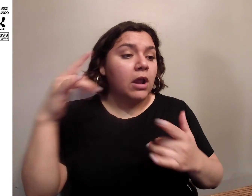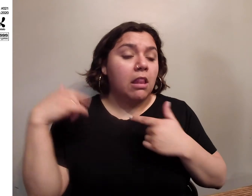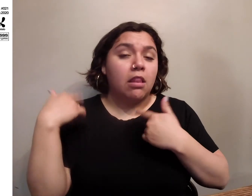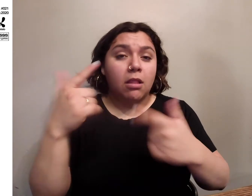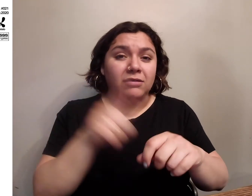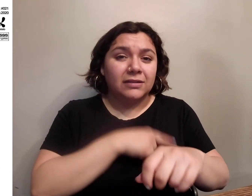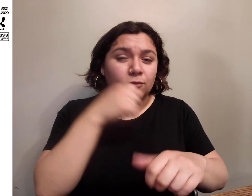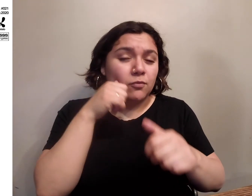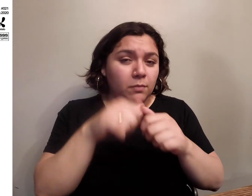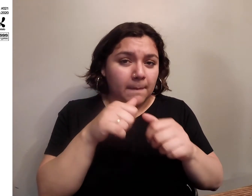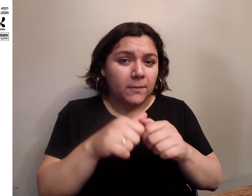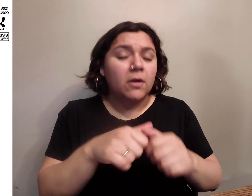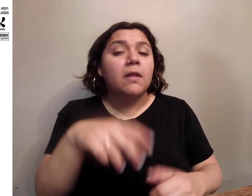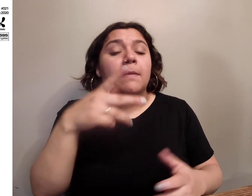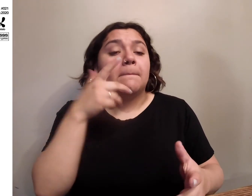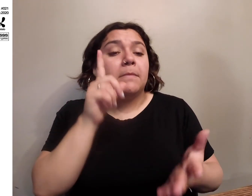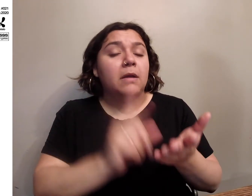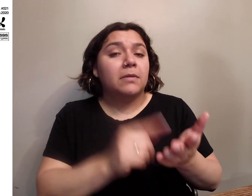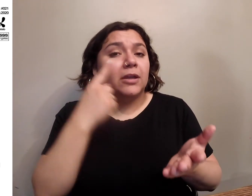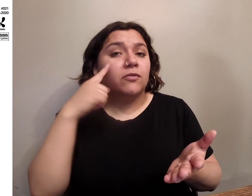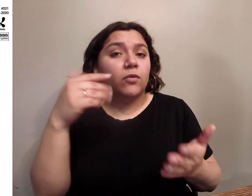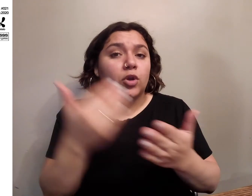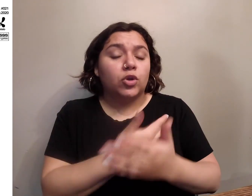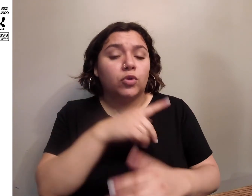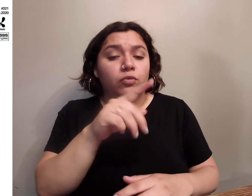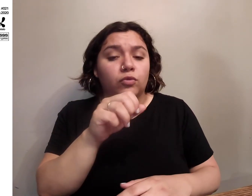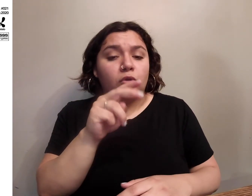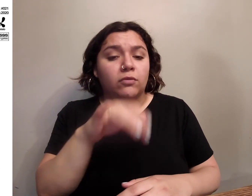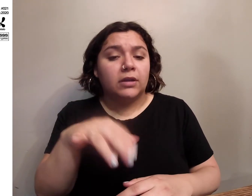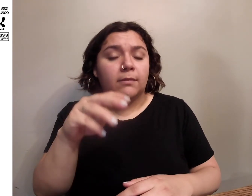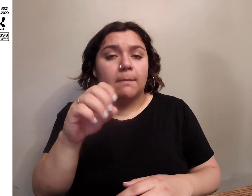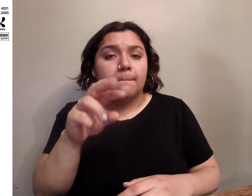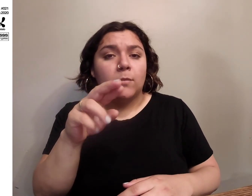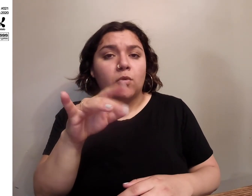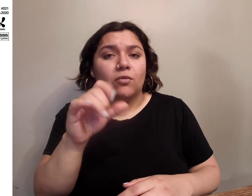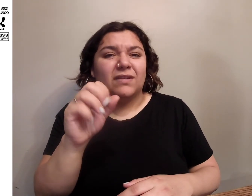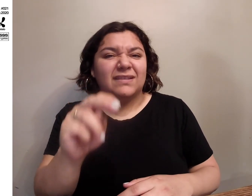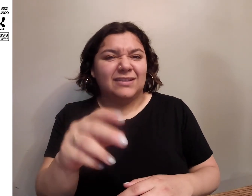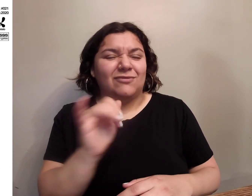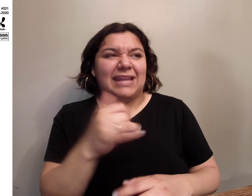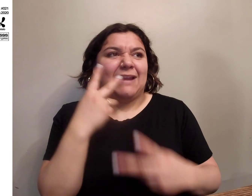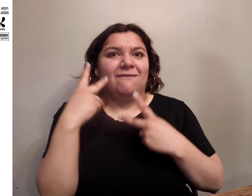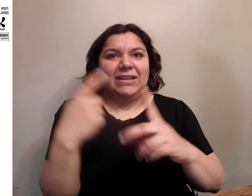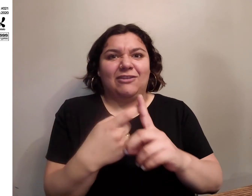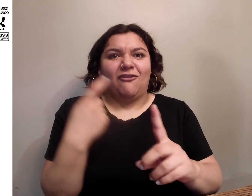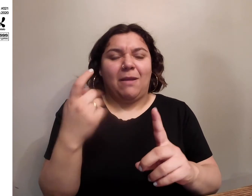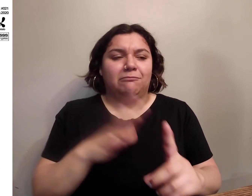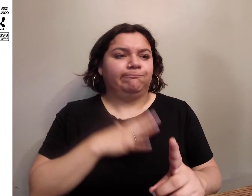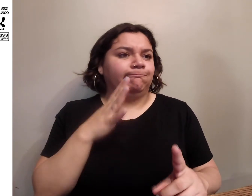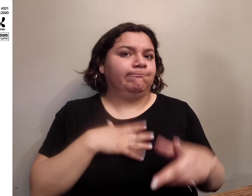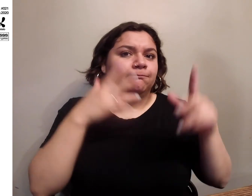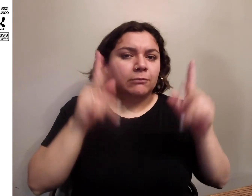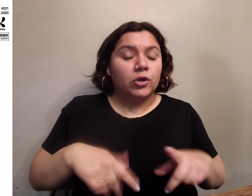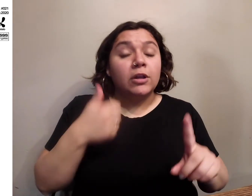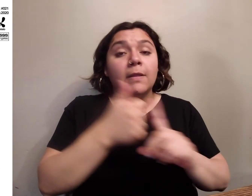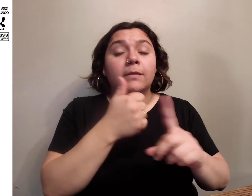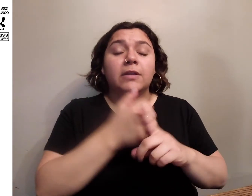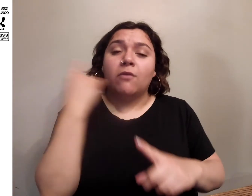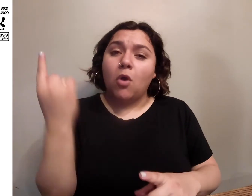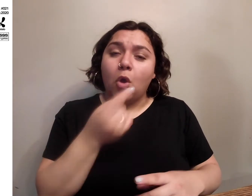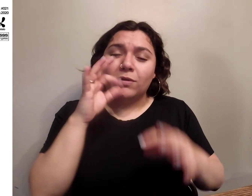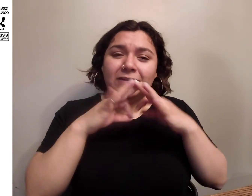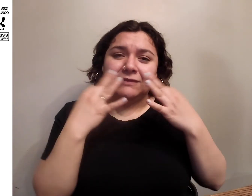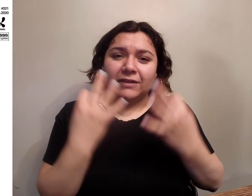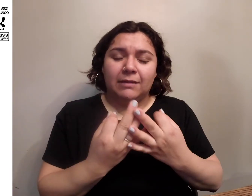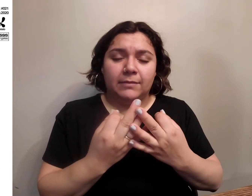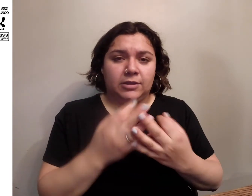can remember, the publication of a new Toni Morrison book was like a visit by a dignitary, but a figure who was always family. Room